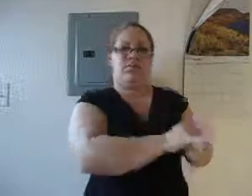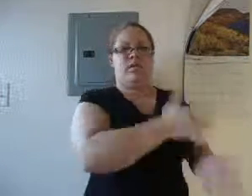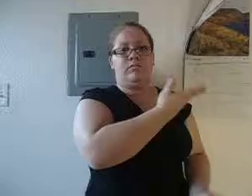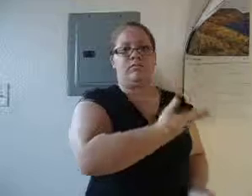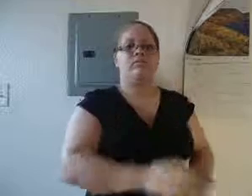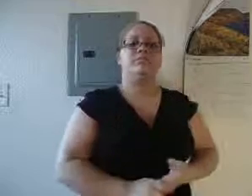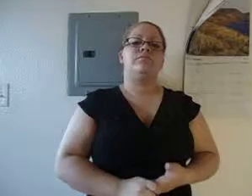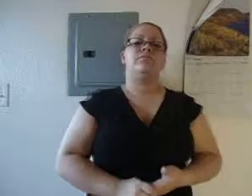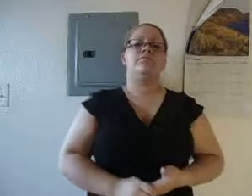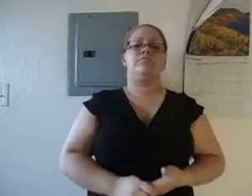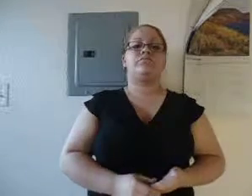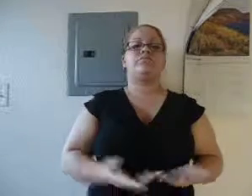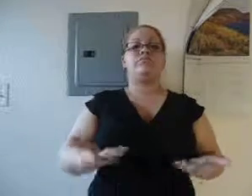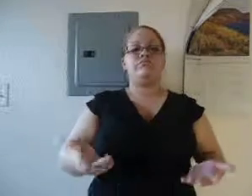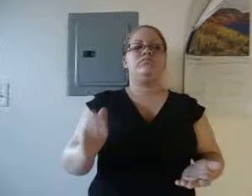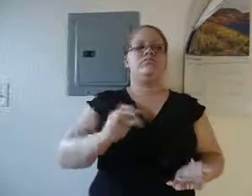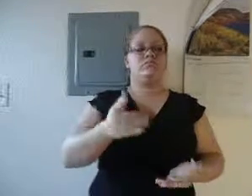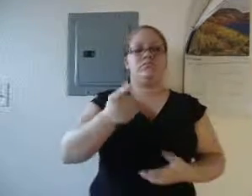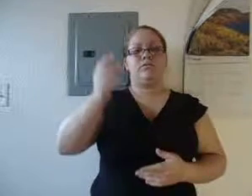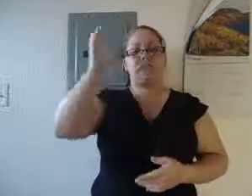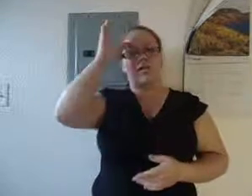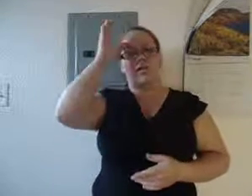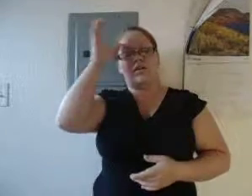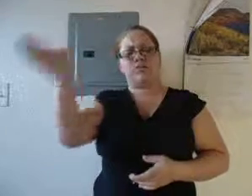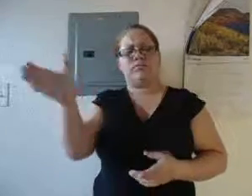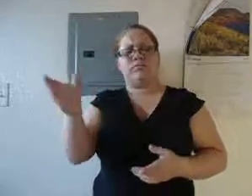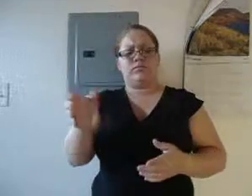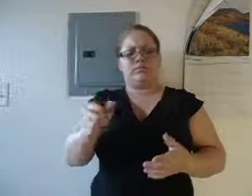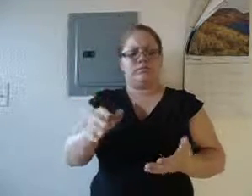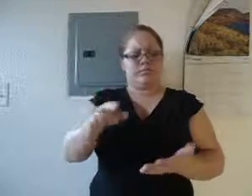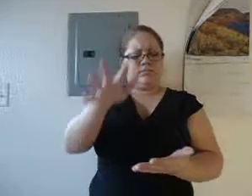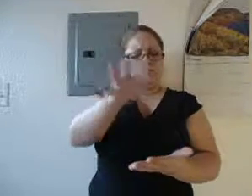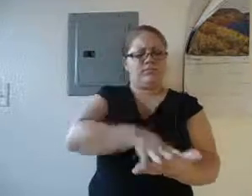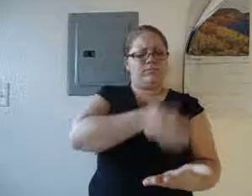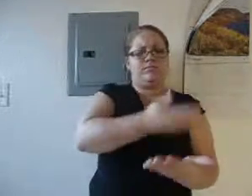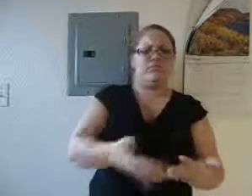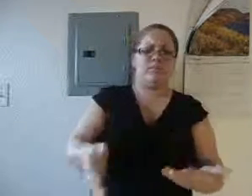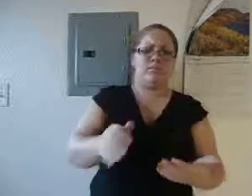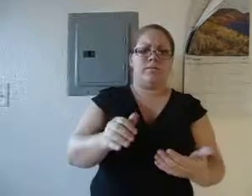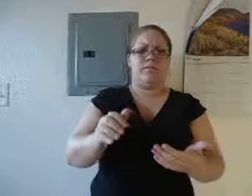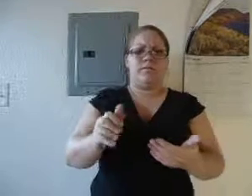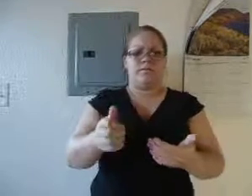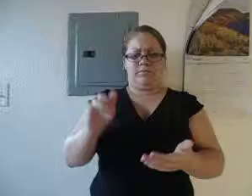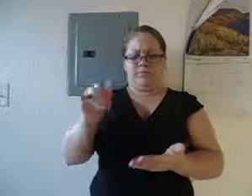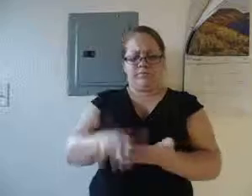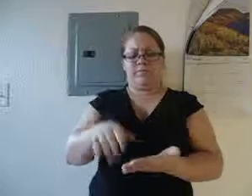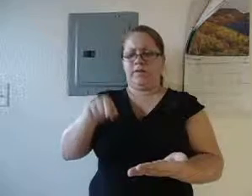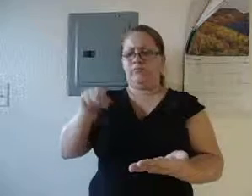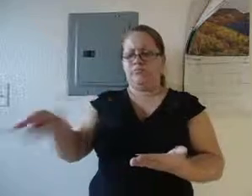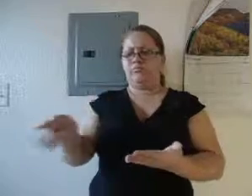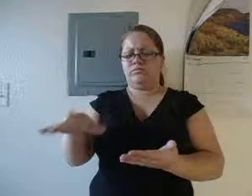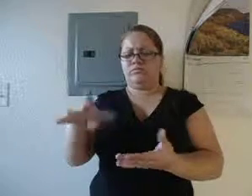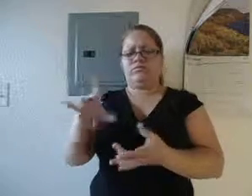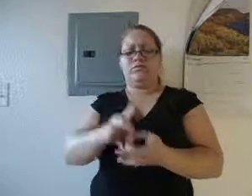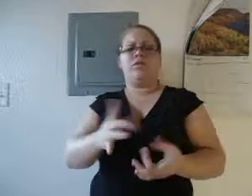mapping. Maybe they'll go find the article, draw a concept map of that article, which means any number of things. It could be